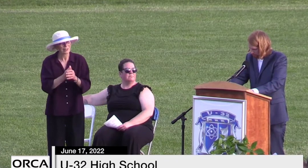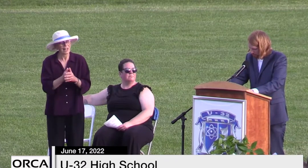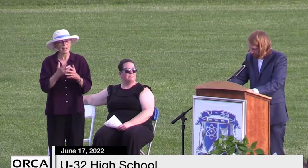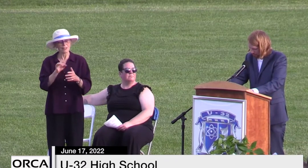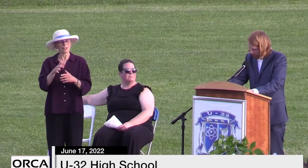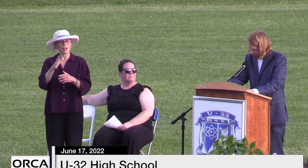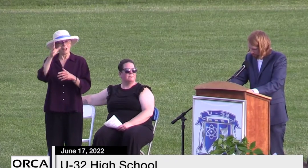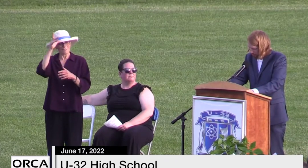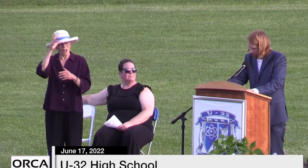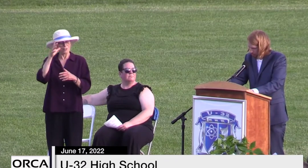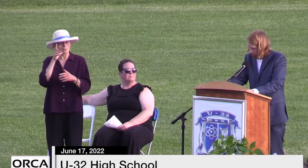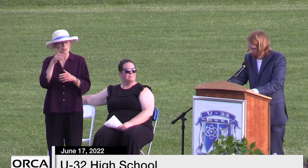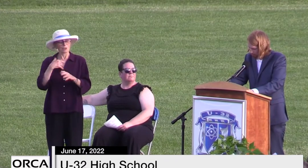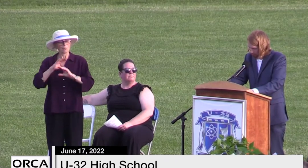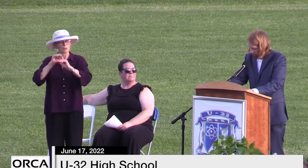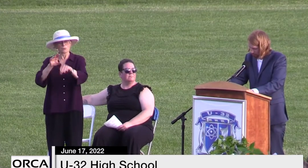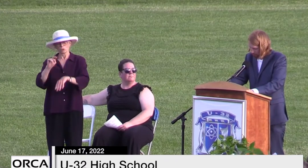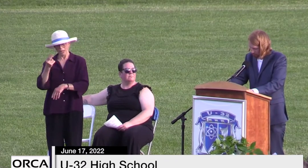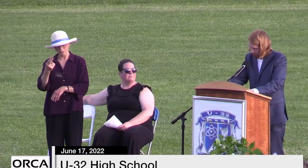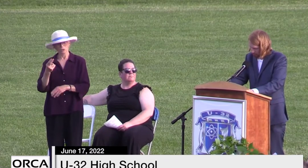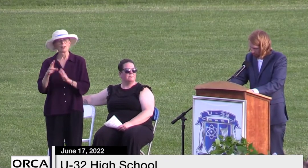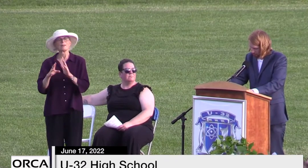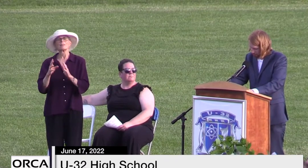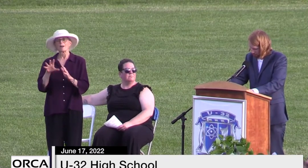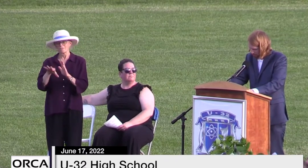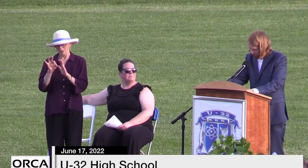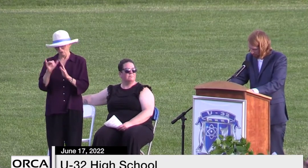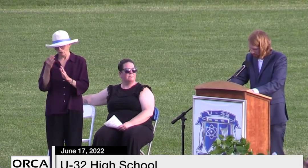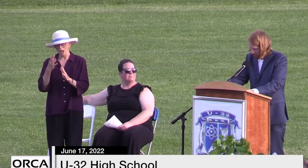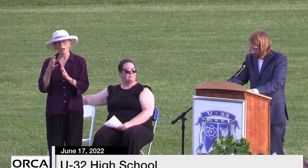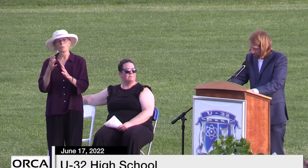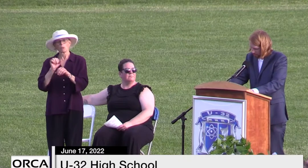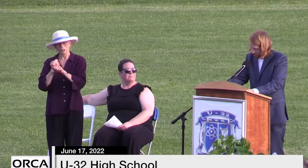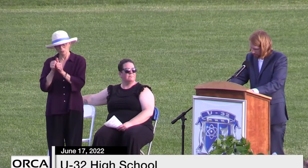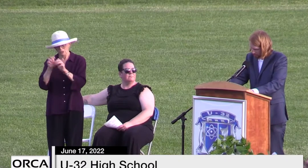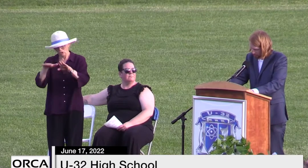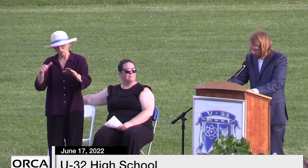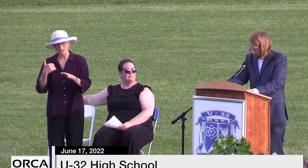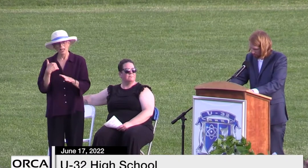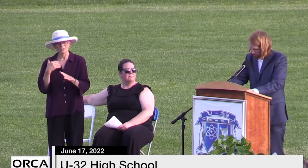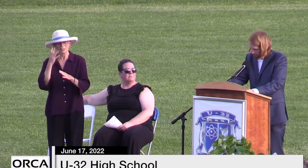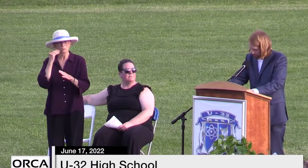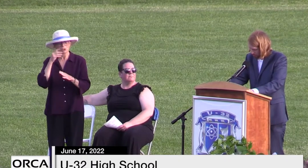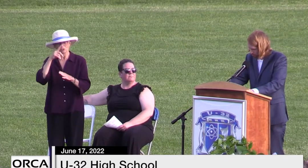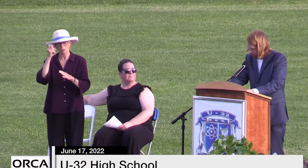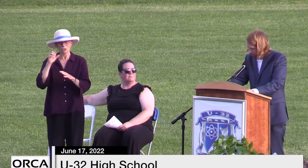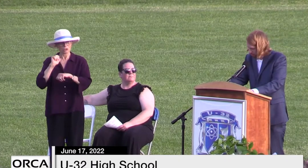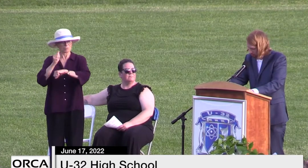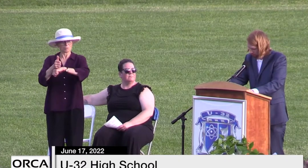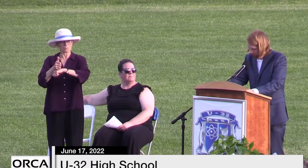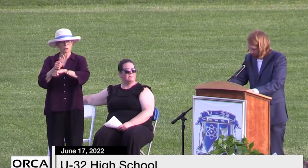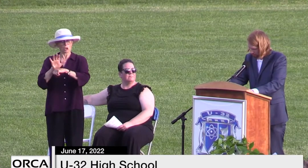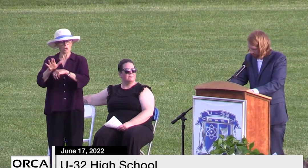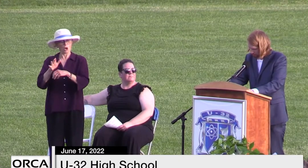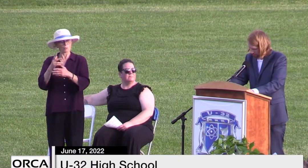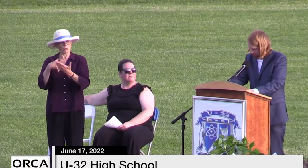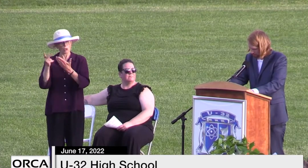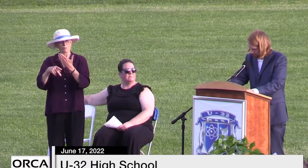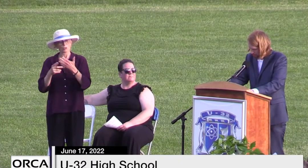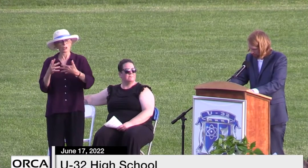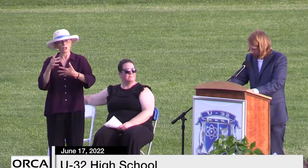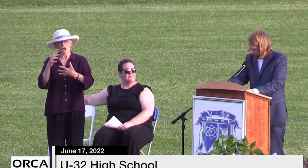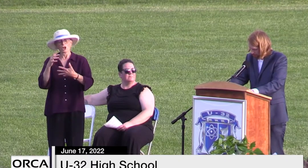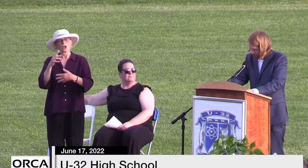my dad moved to New Hampshire and she found more work supporting kids who experienced trauma. She even started her own program at a junior high school for students